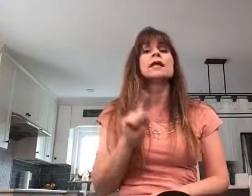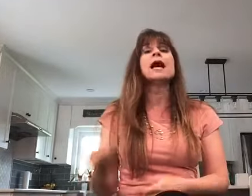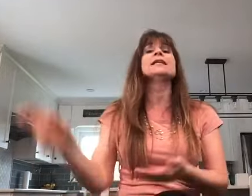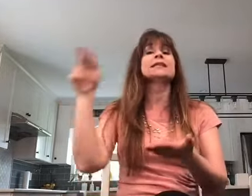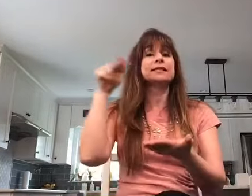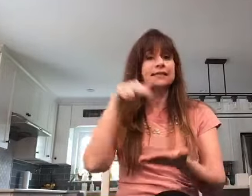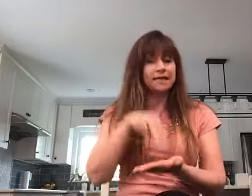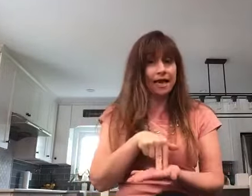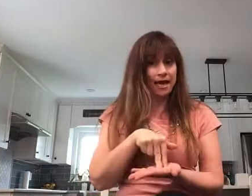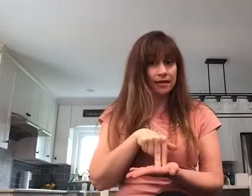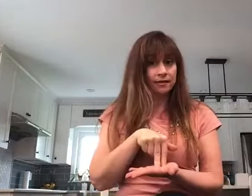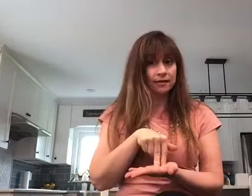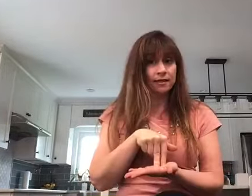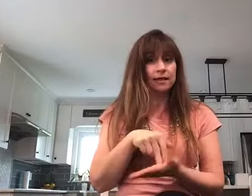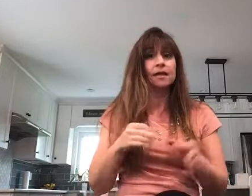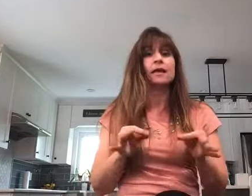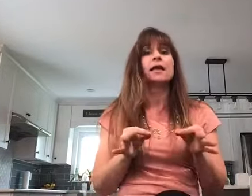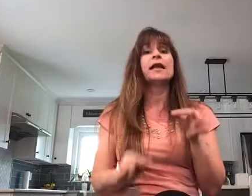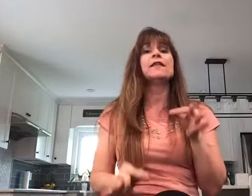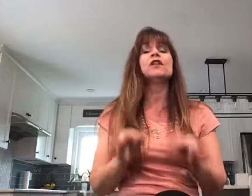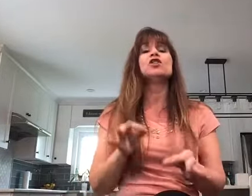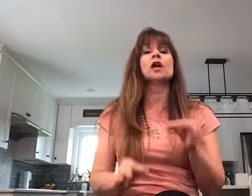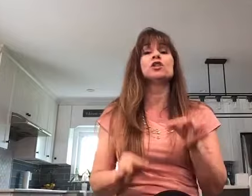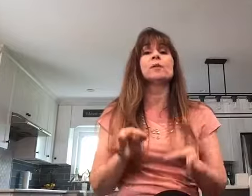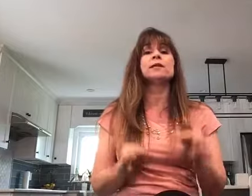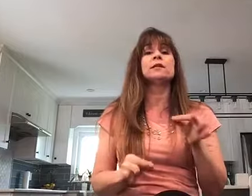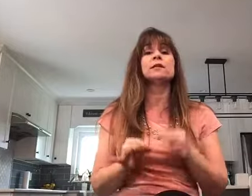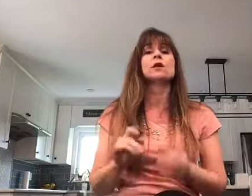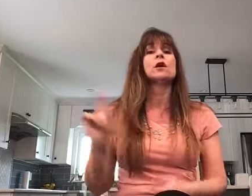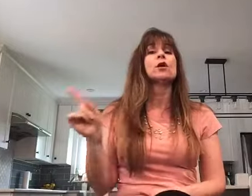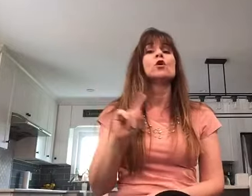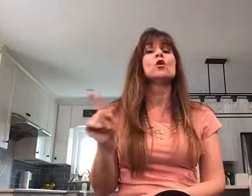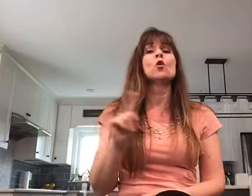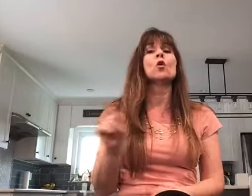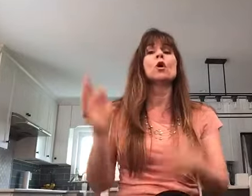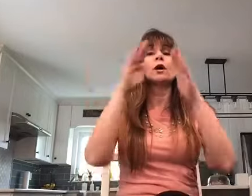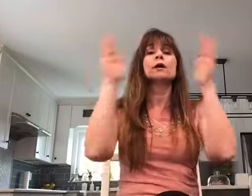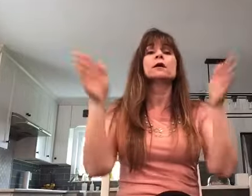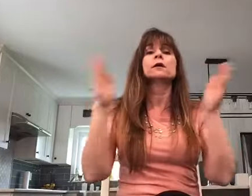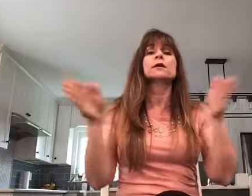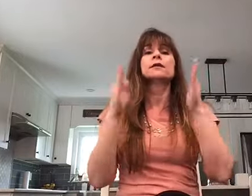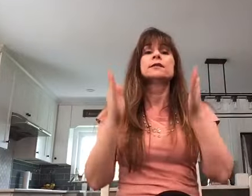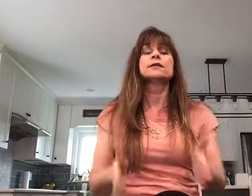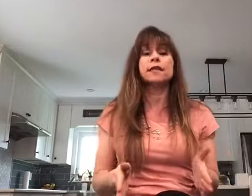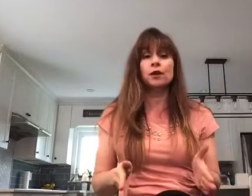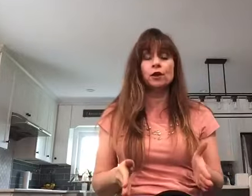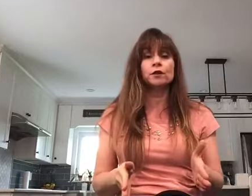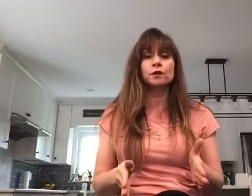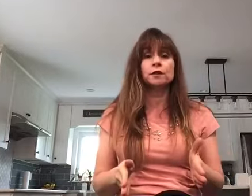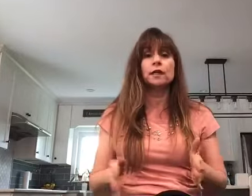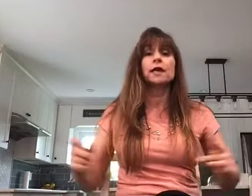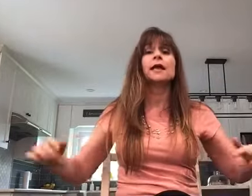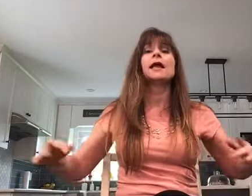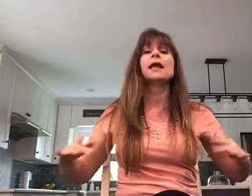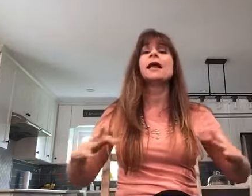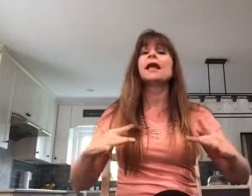not stand in the judgment, nor sinners in